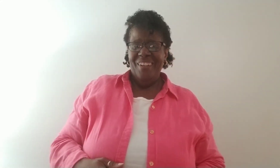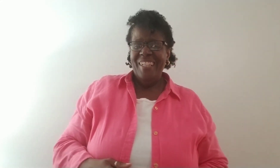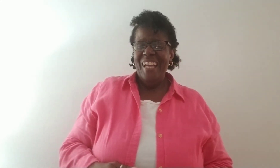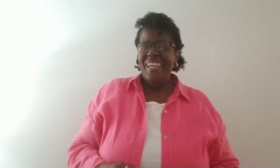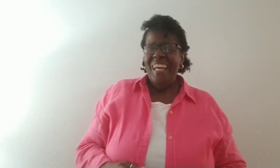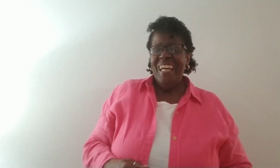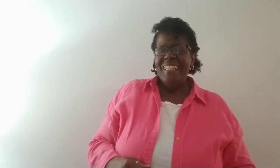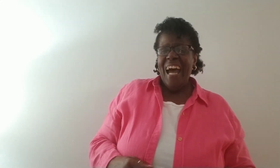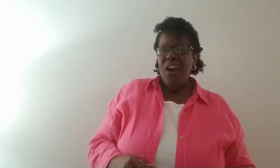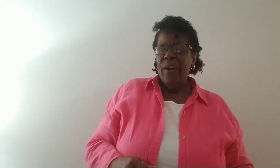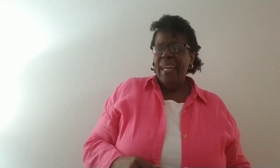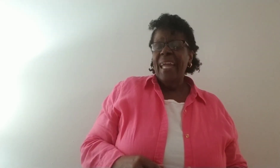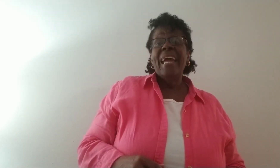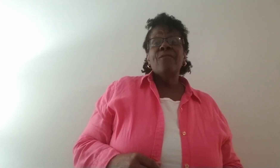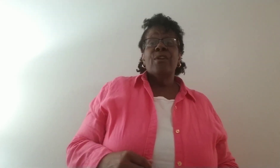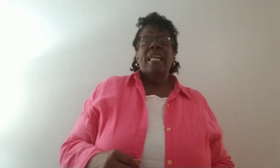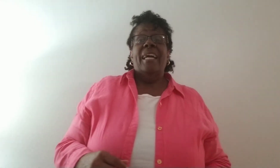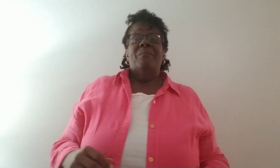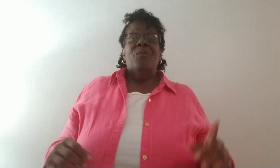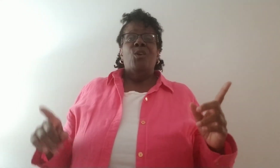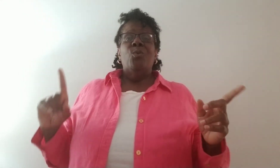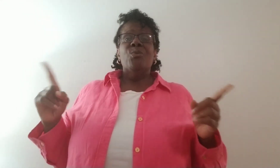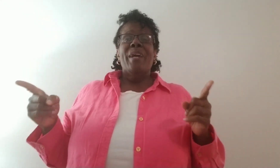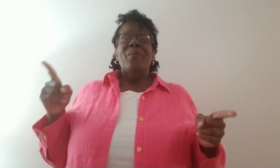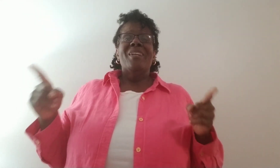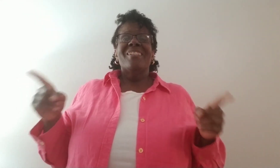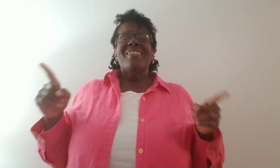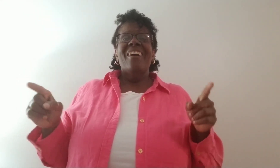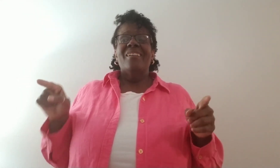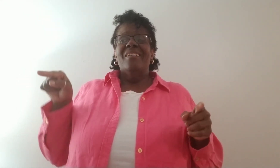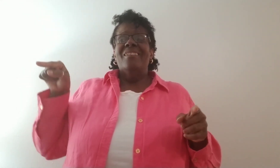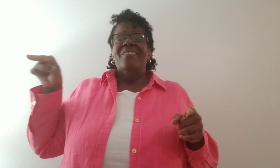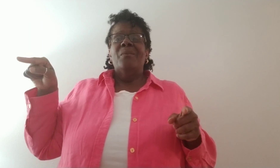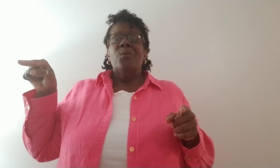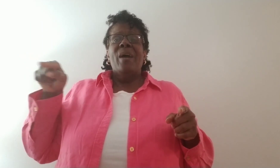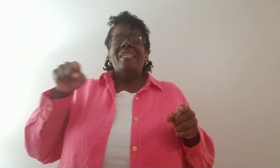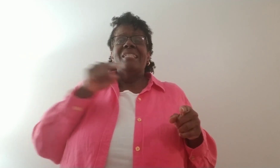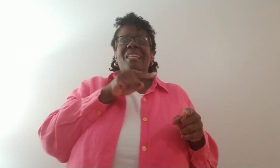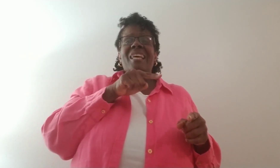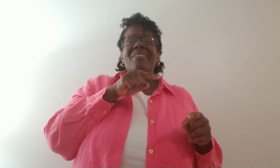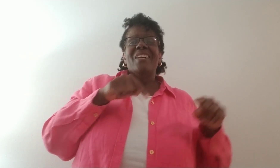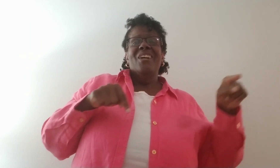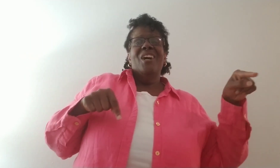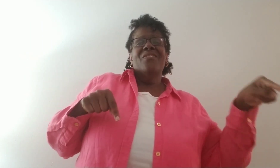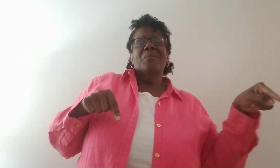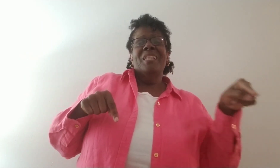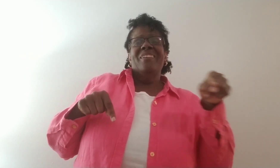okay, now every night, which way are we gonna start? From the right to the left or from the left to the